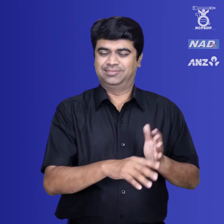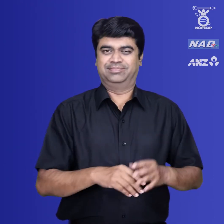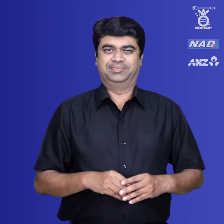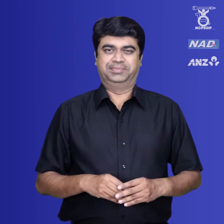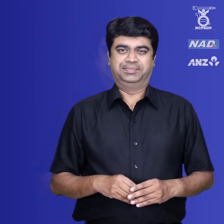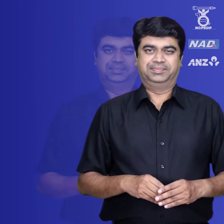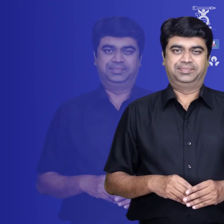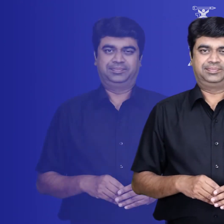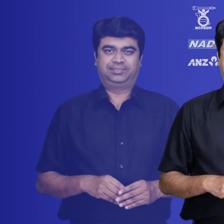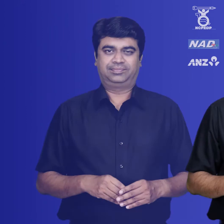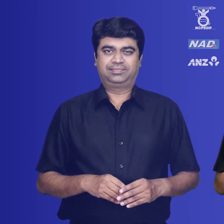disabilities.